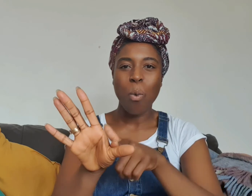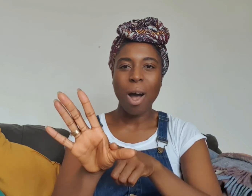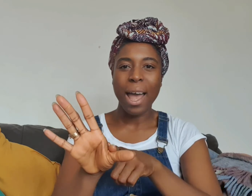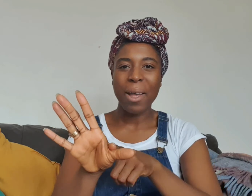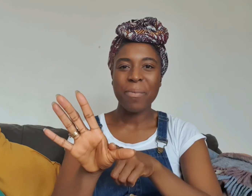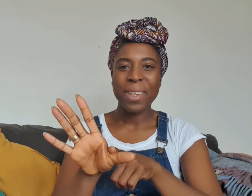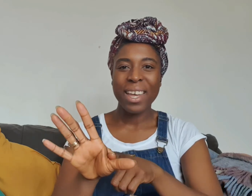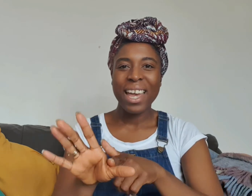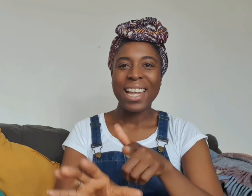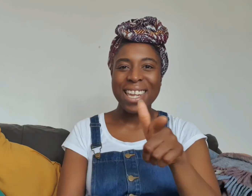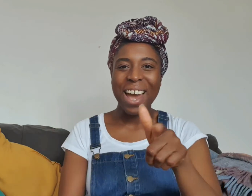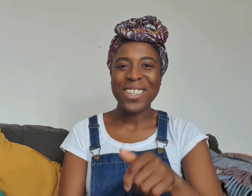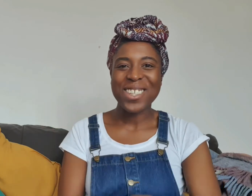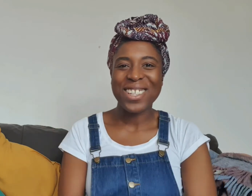W-E-D-N-E-S-D-A-Y. Now it's your turn.